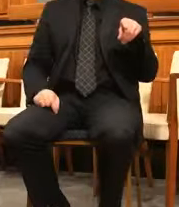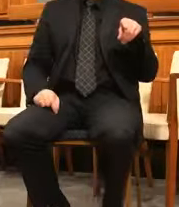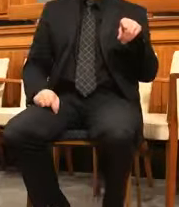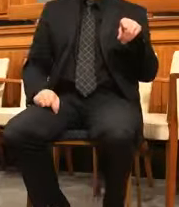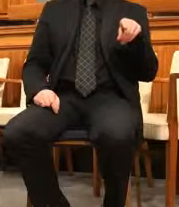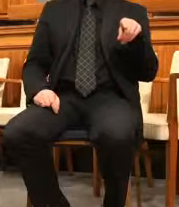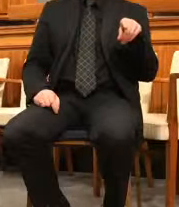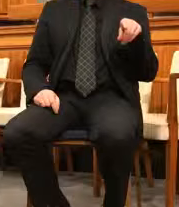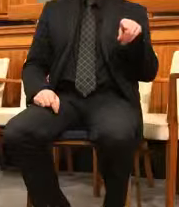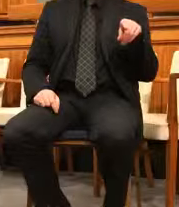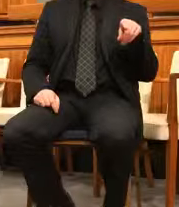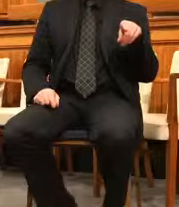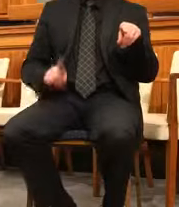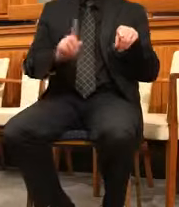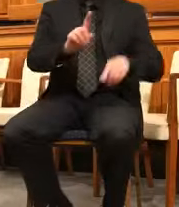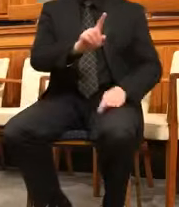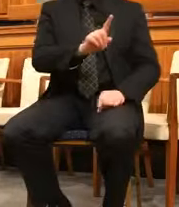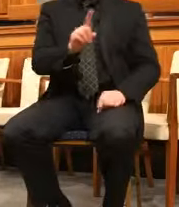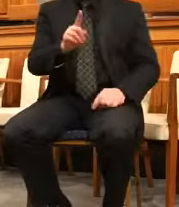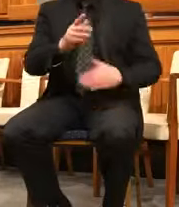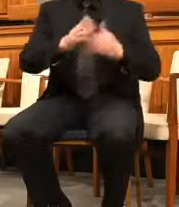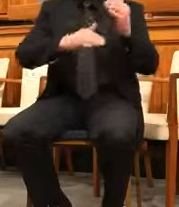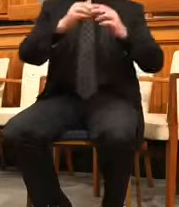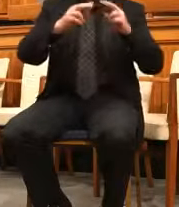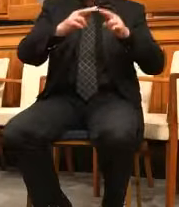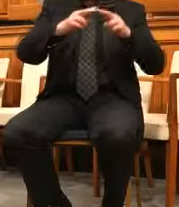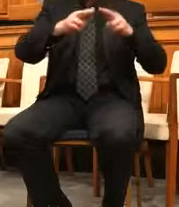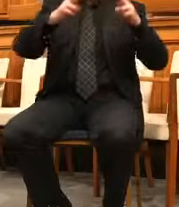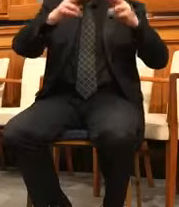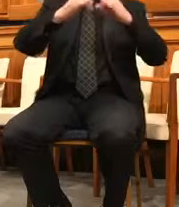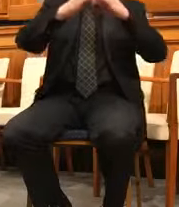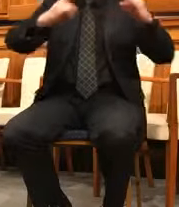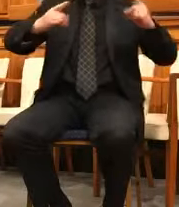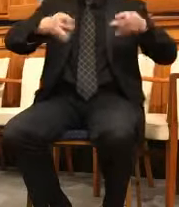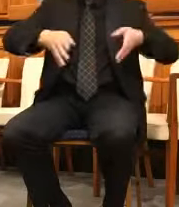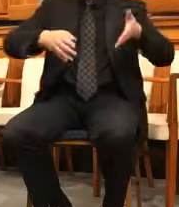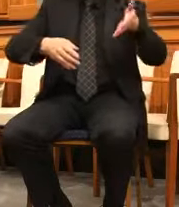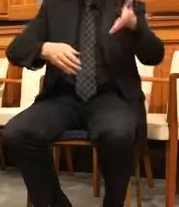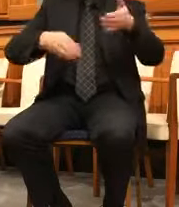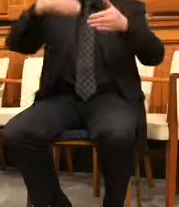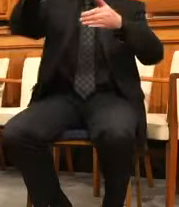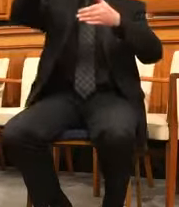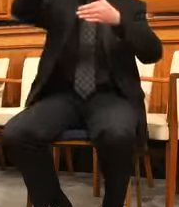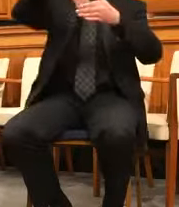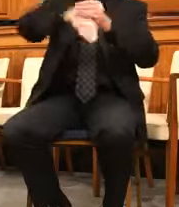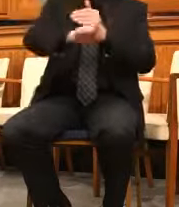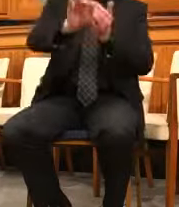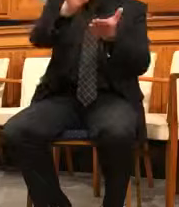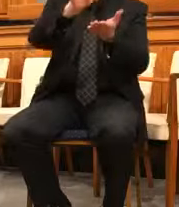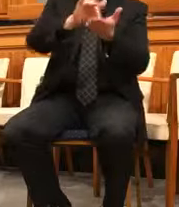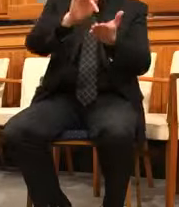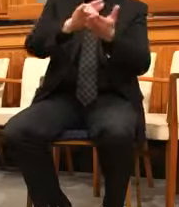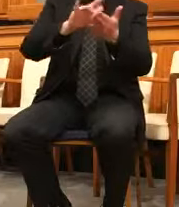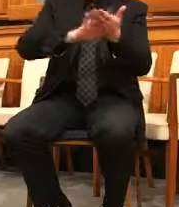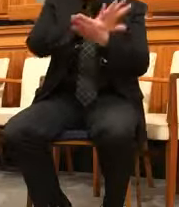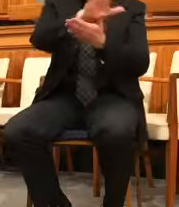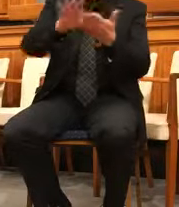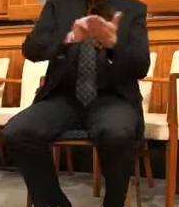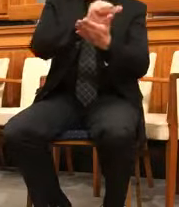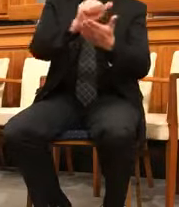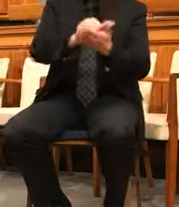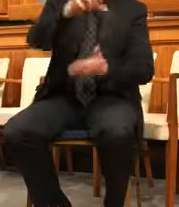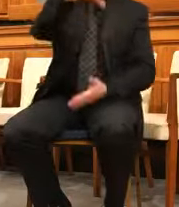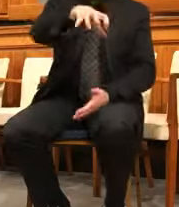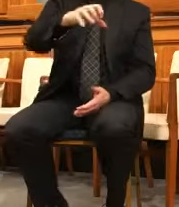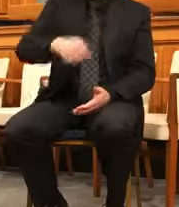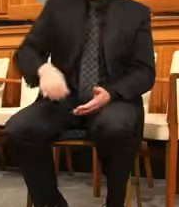it had a holy of holies. And God was remote and unapproachable, so it would seem. Oh, but He could